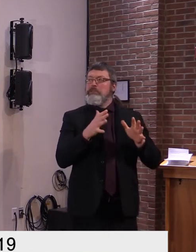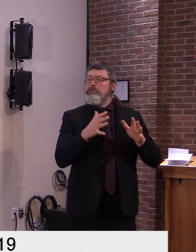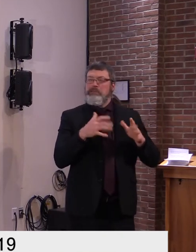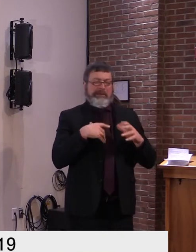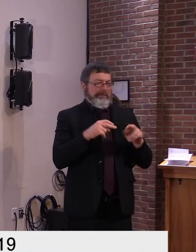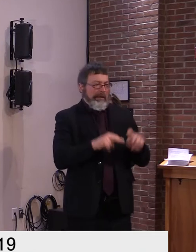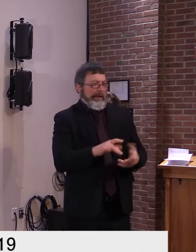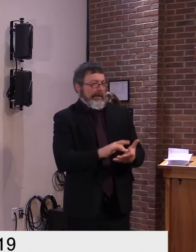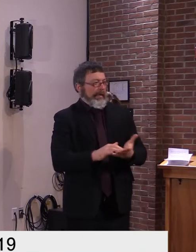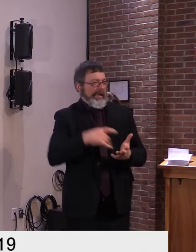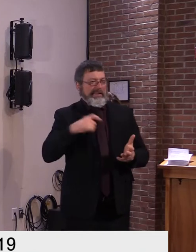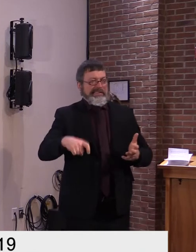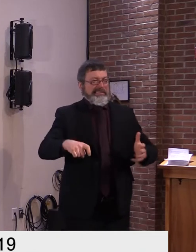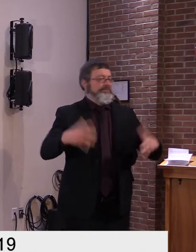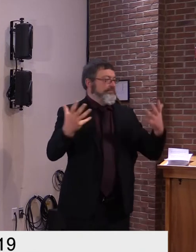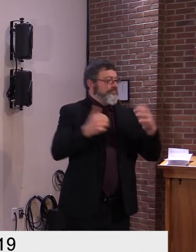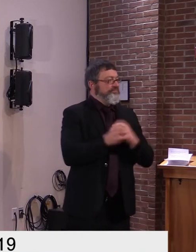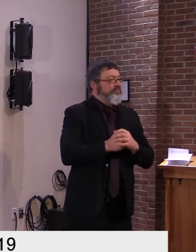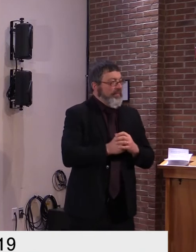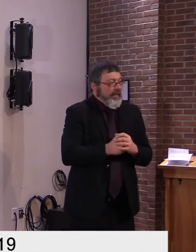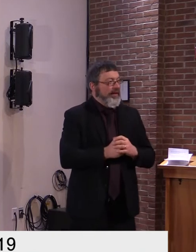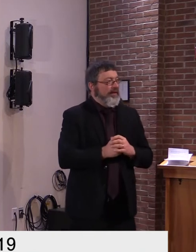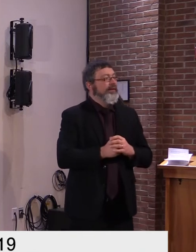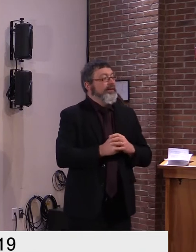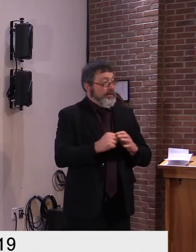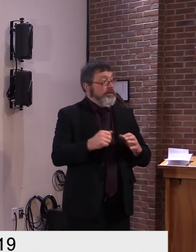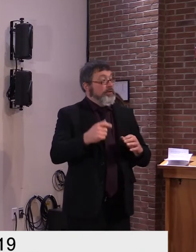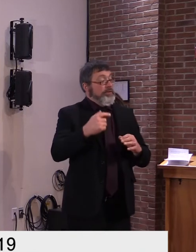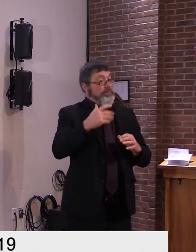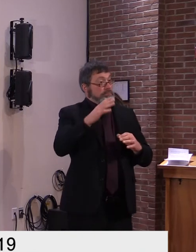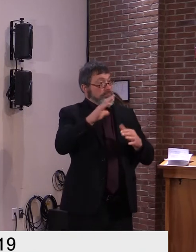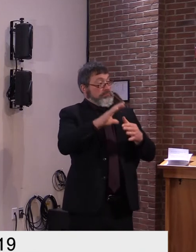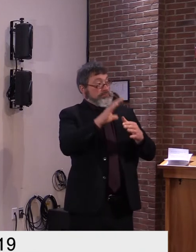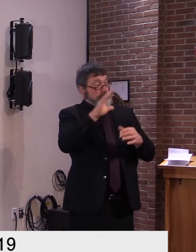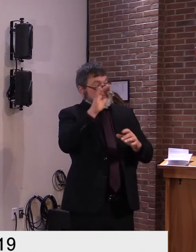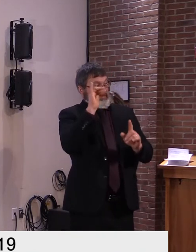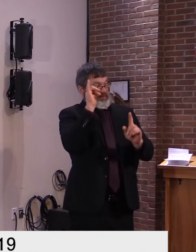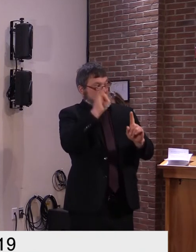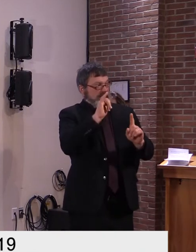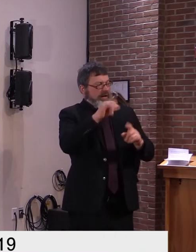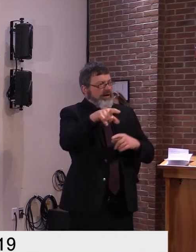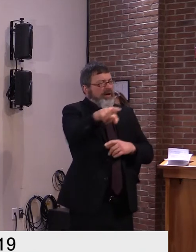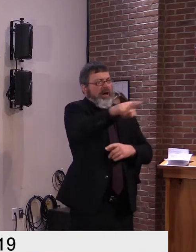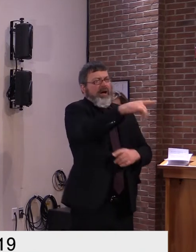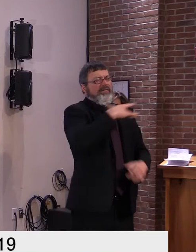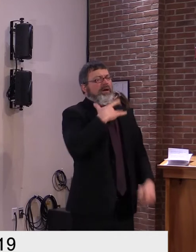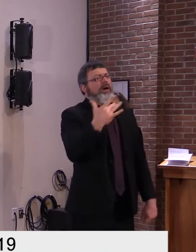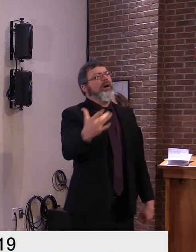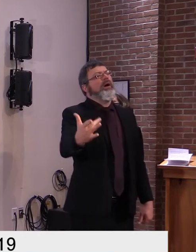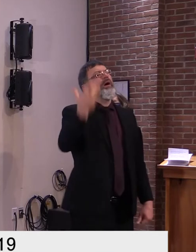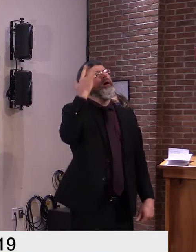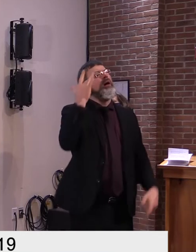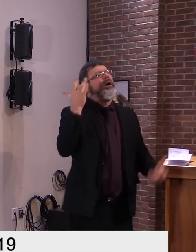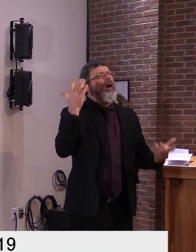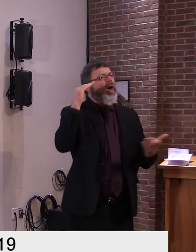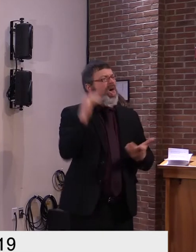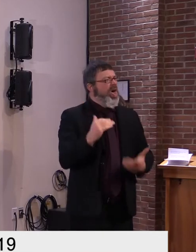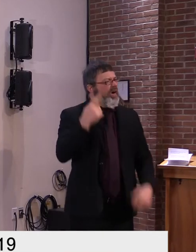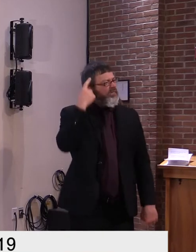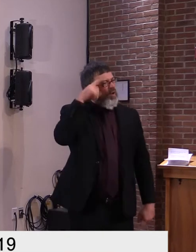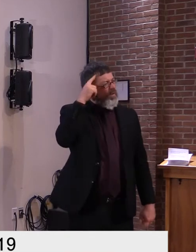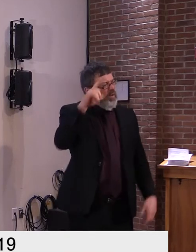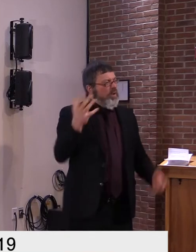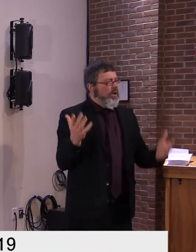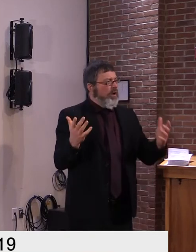What everyone around the country is upset about, in addition to just the number, is there's been no communication.